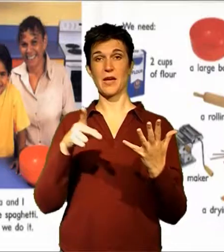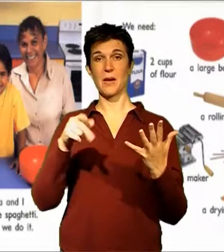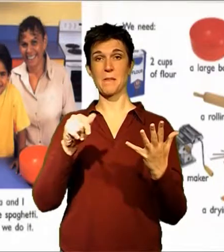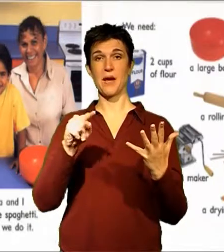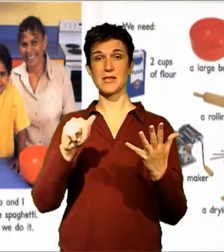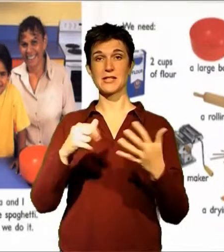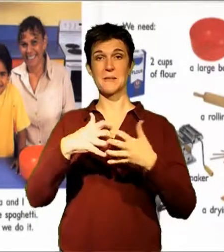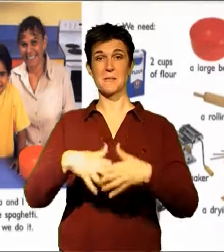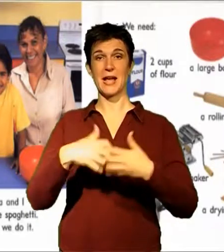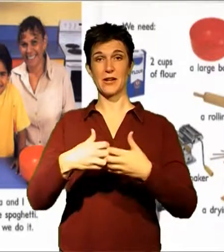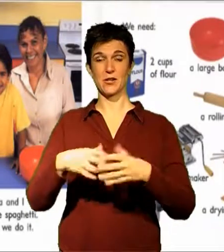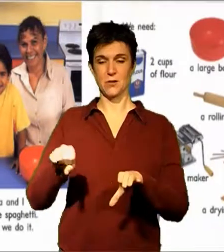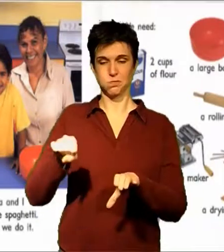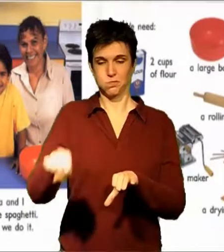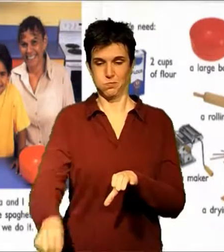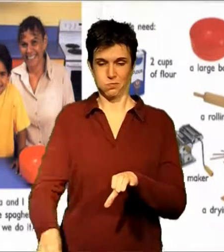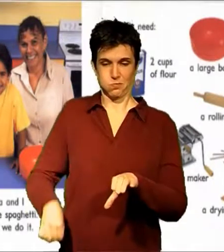a pasta maker,